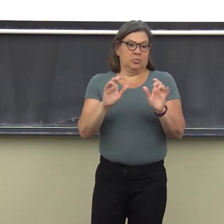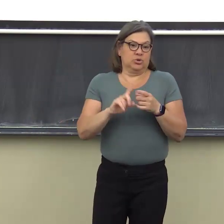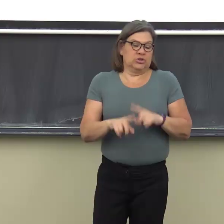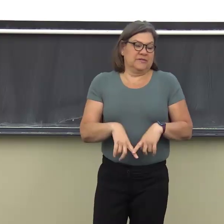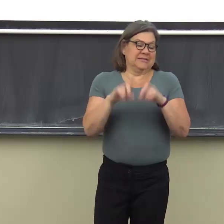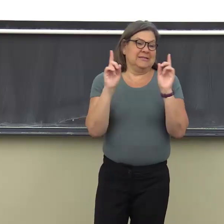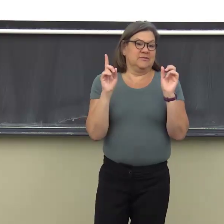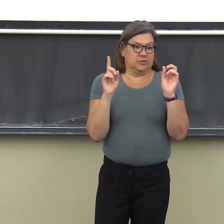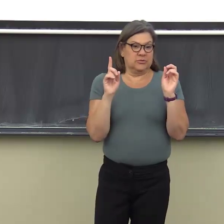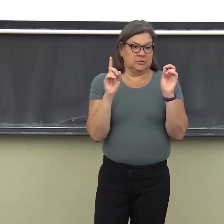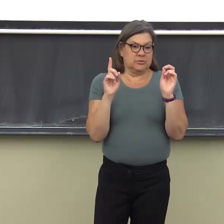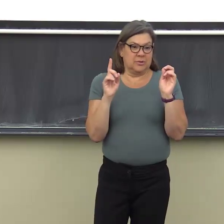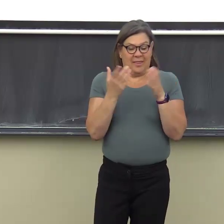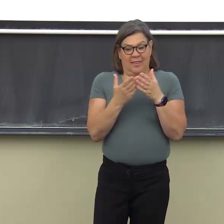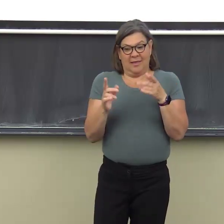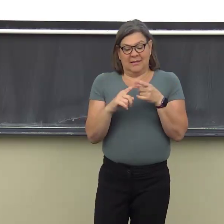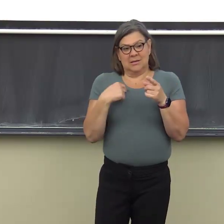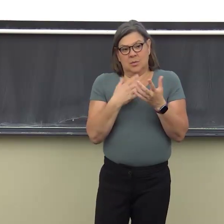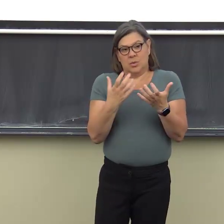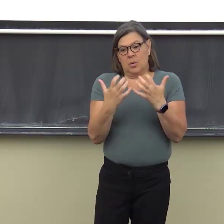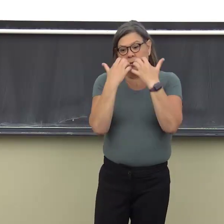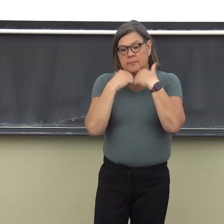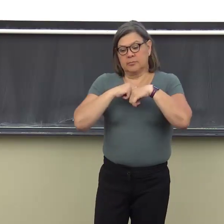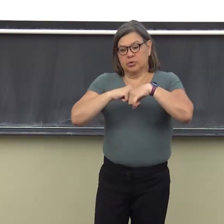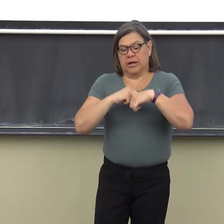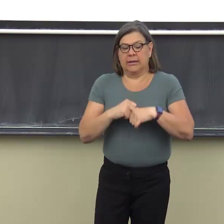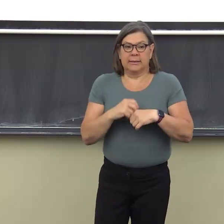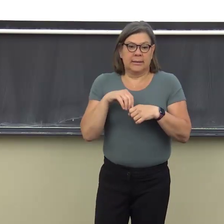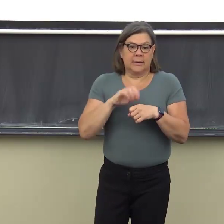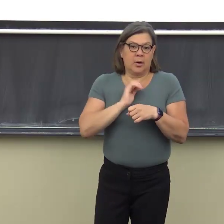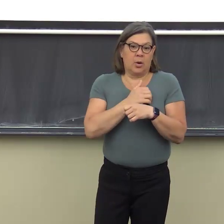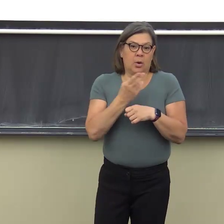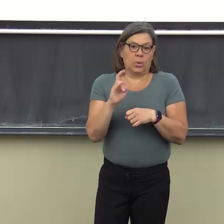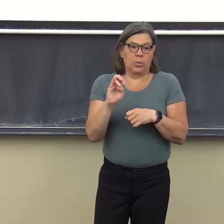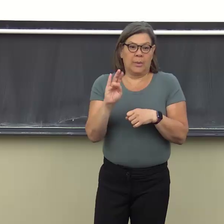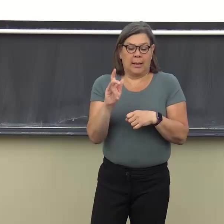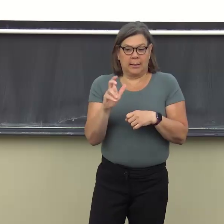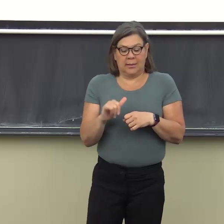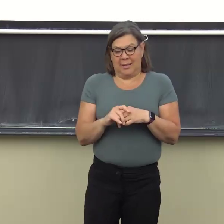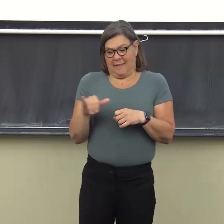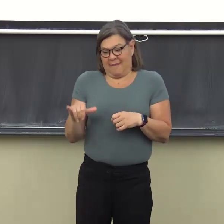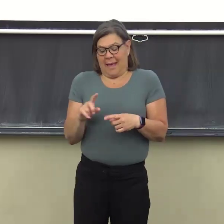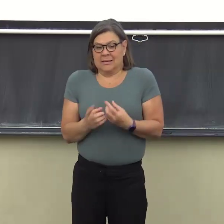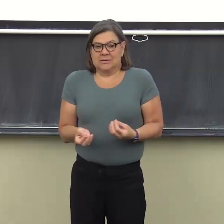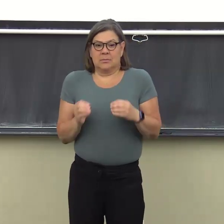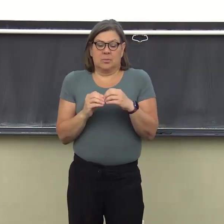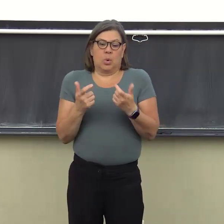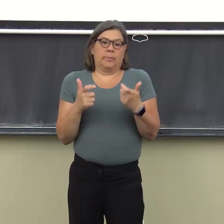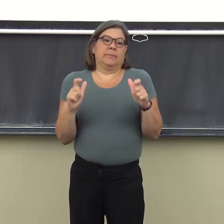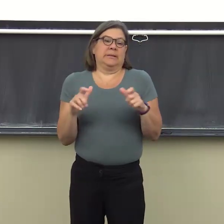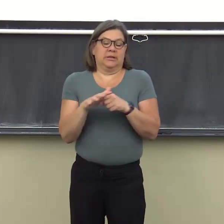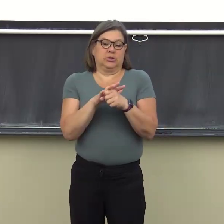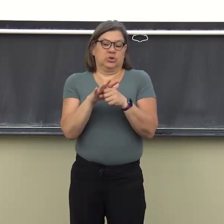that, yeah, of like things that we all want to protect in our humanity. And that to me has a much bigger surface